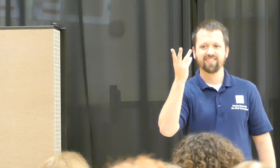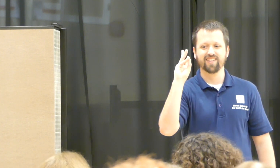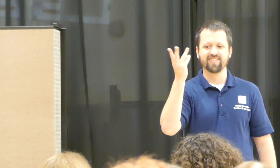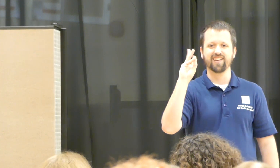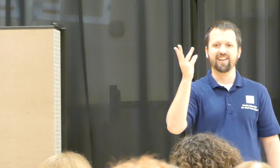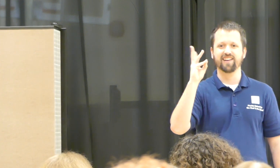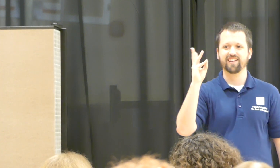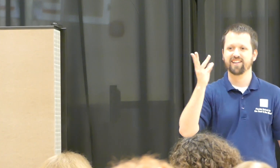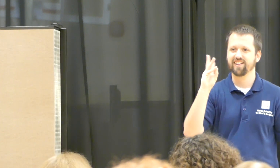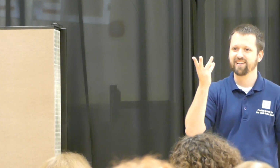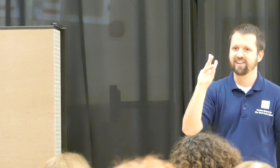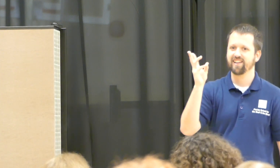16.